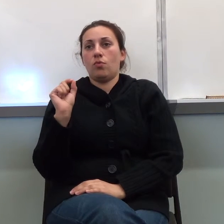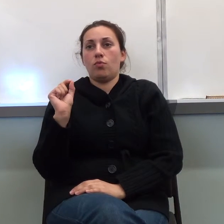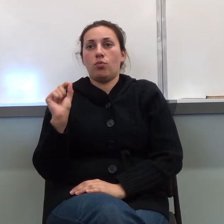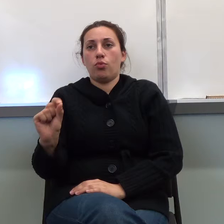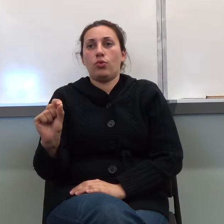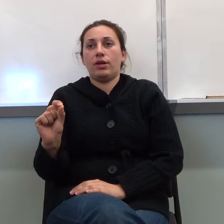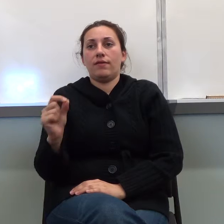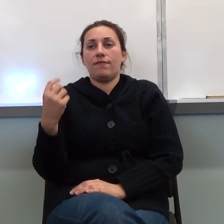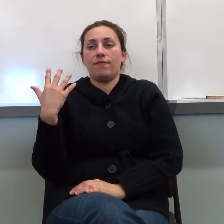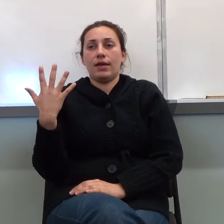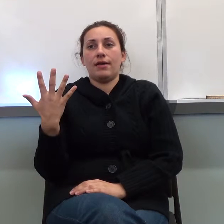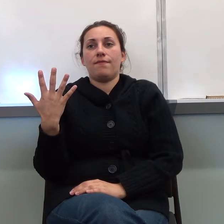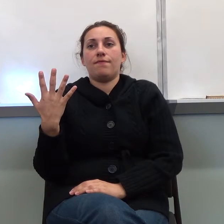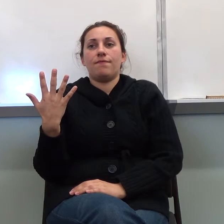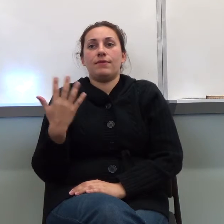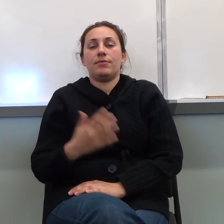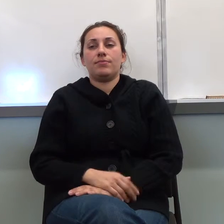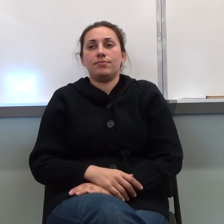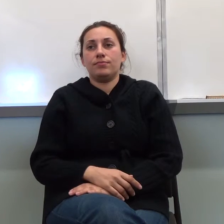Okay, and that's going to be this one up here, that's B.